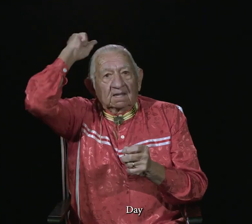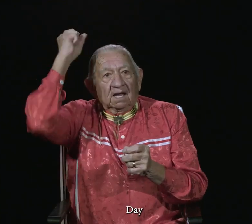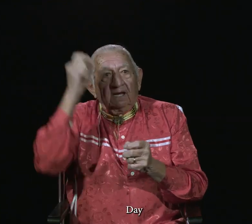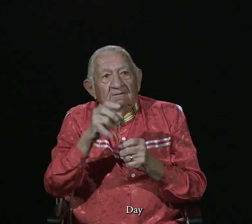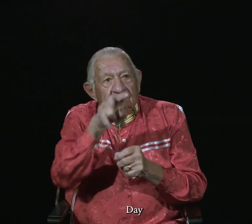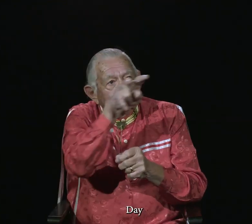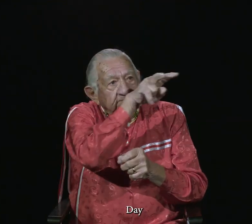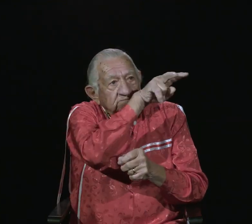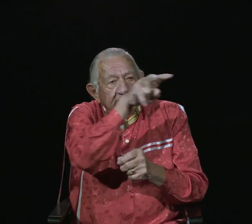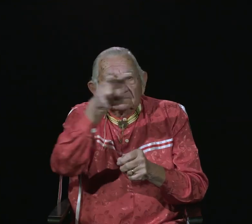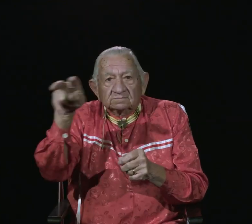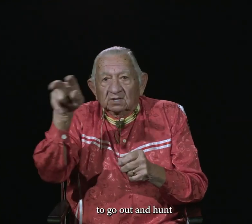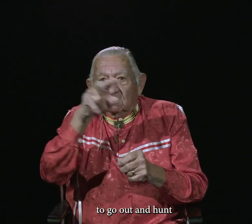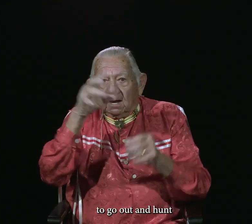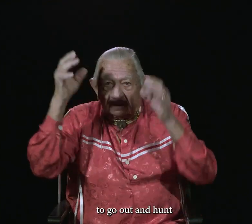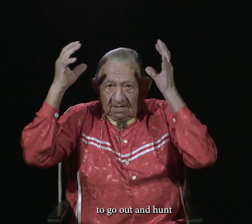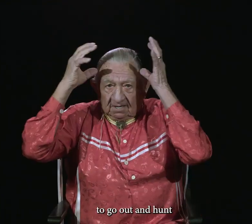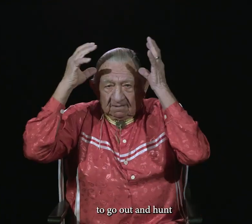day to go out and hunt.